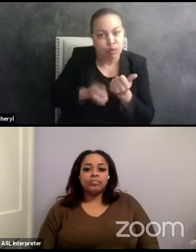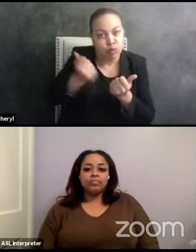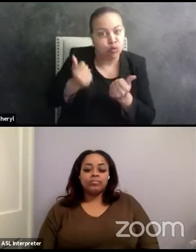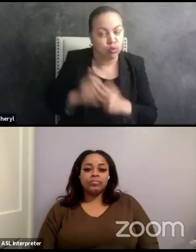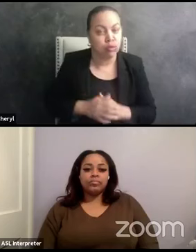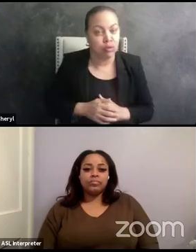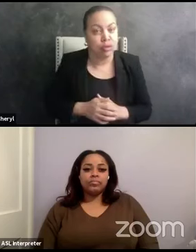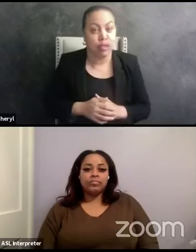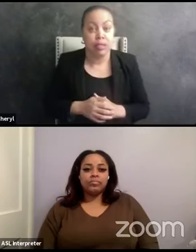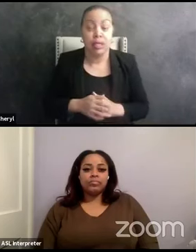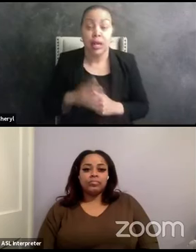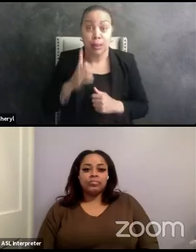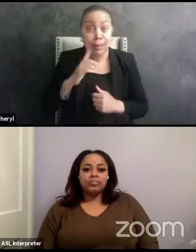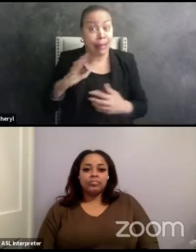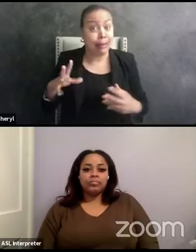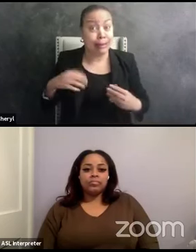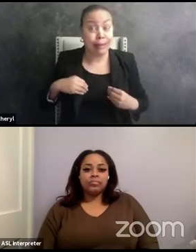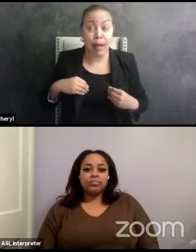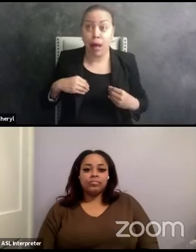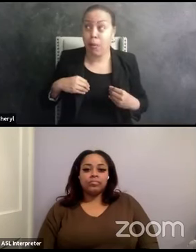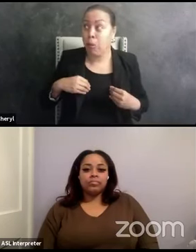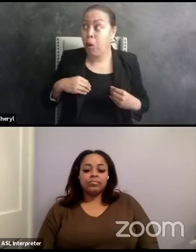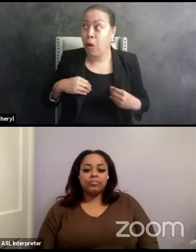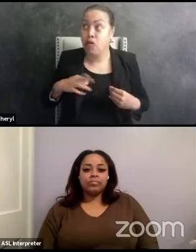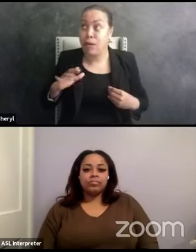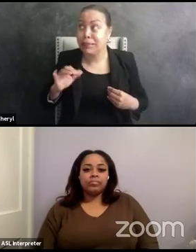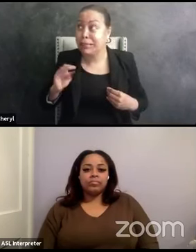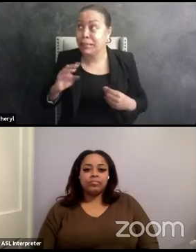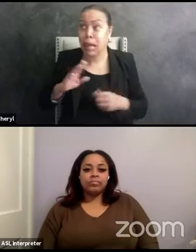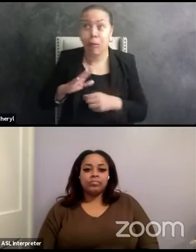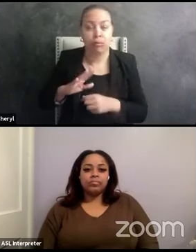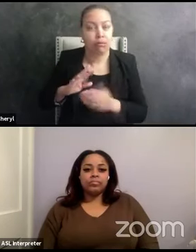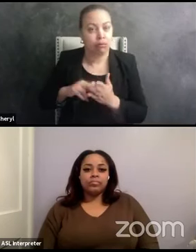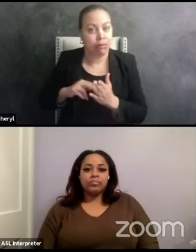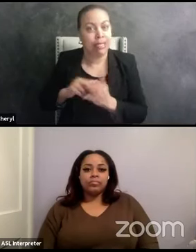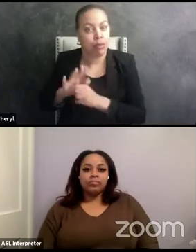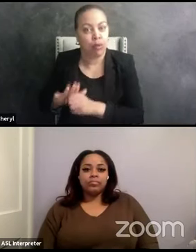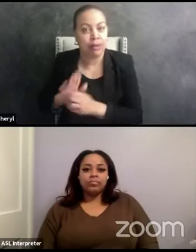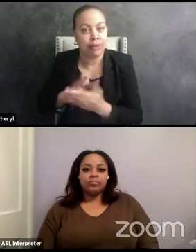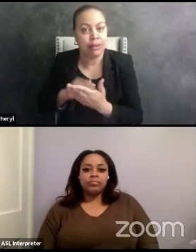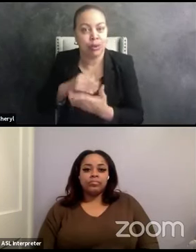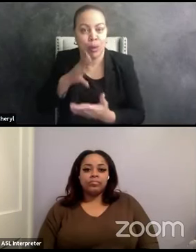where they allow anti-Blackness to thrive, they're allowing their own oppression to thrive as well.